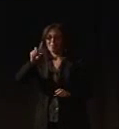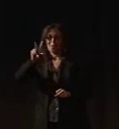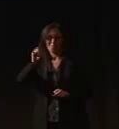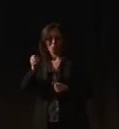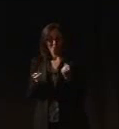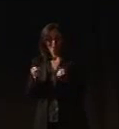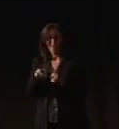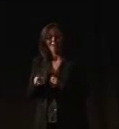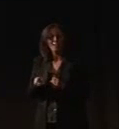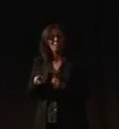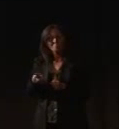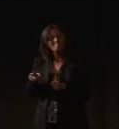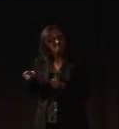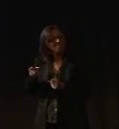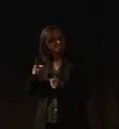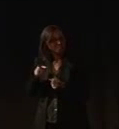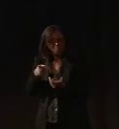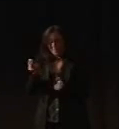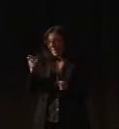future life.